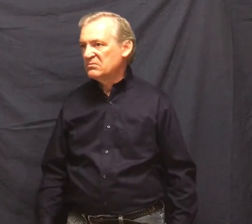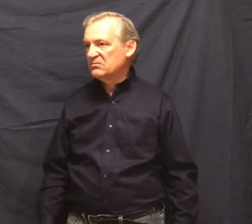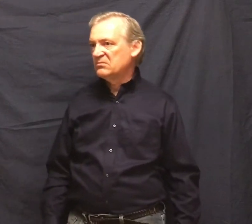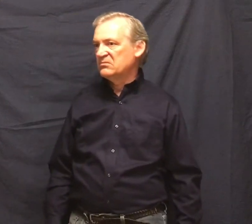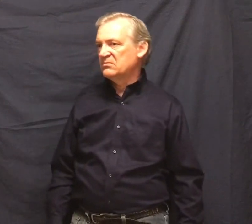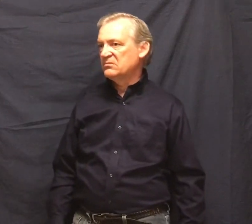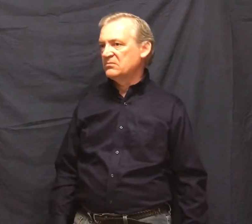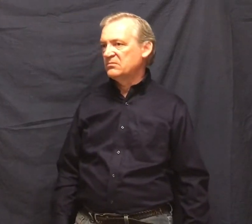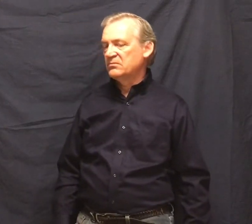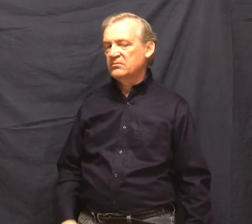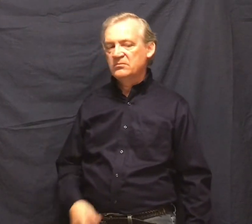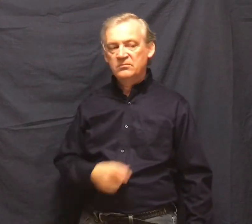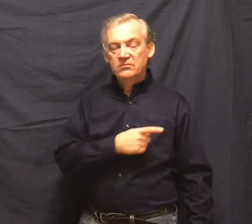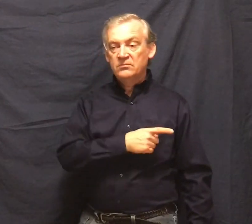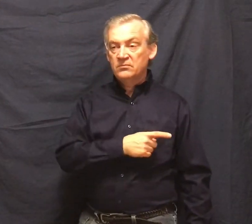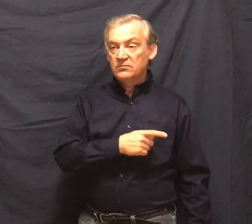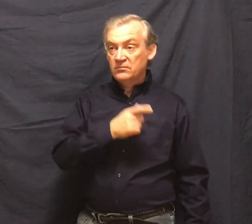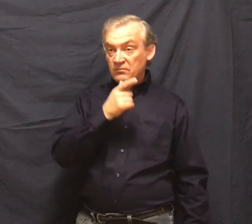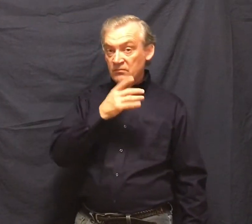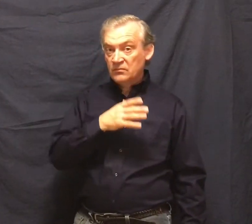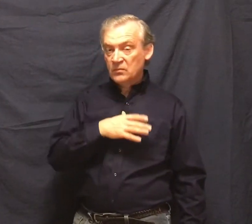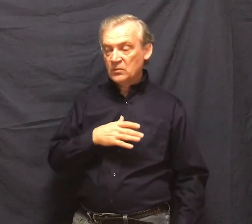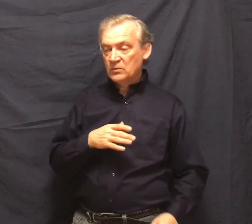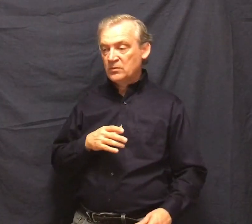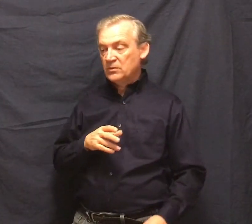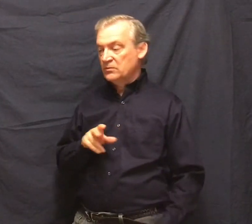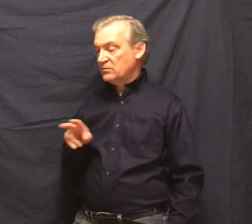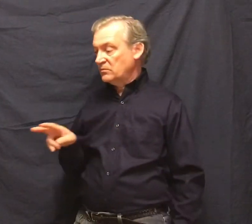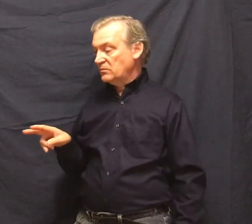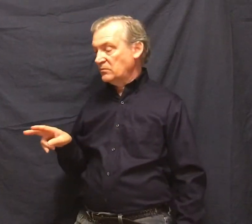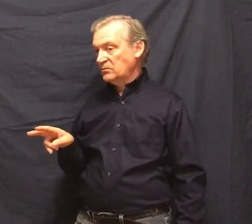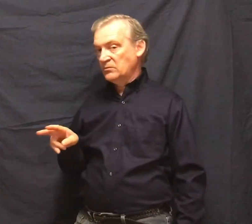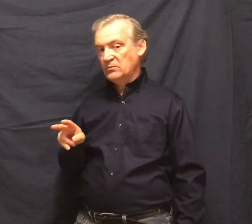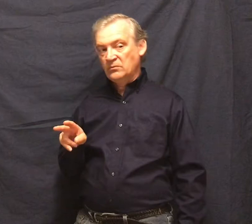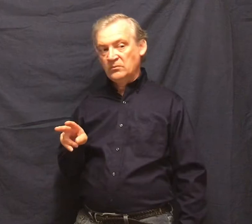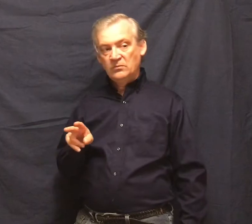She looked from one face to another, and they were all closed against her.